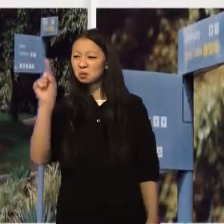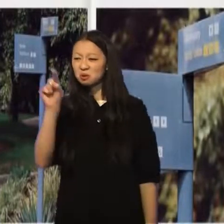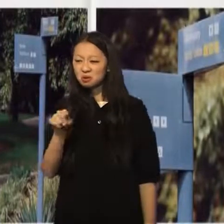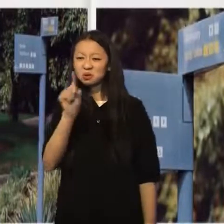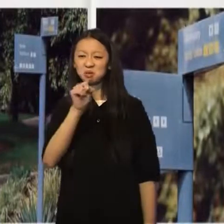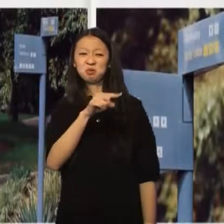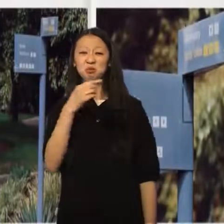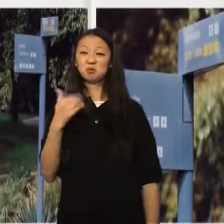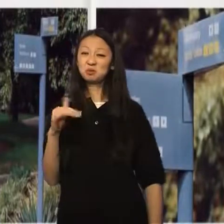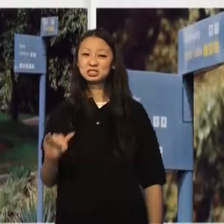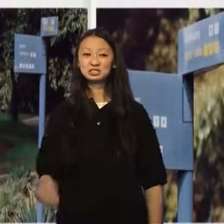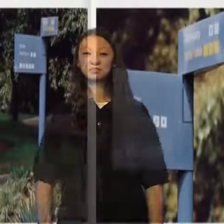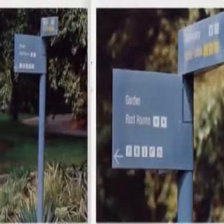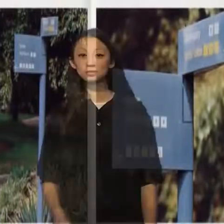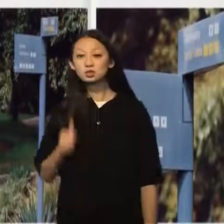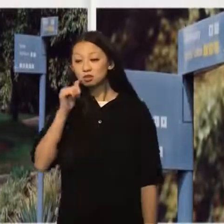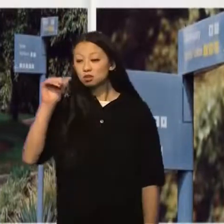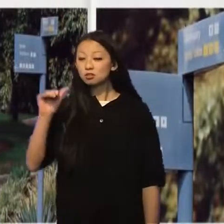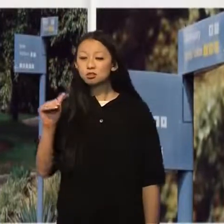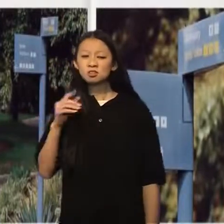There are lots of signs at the park.